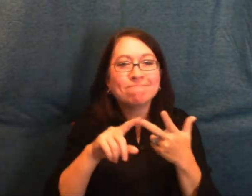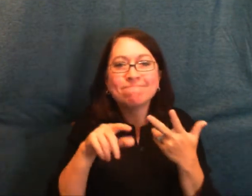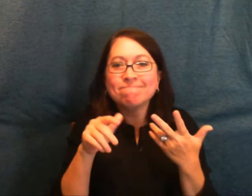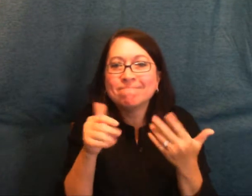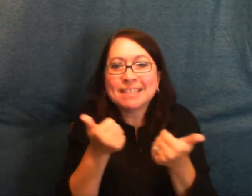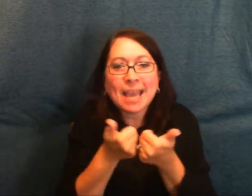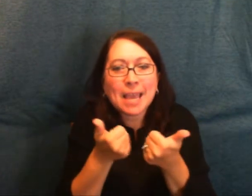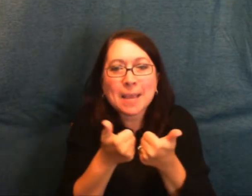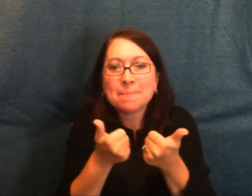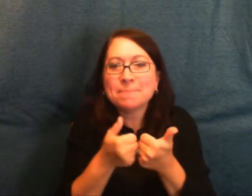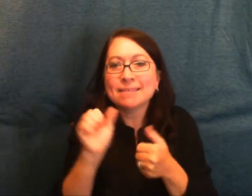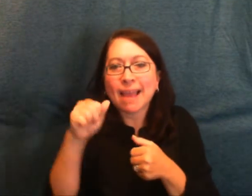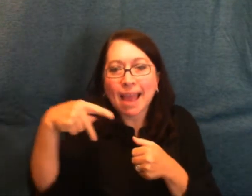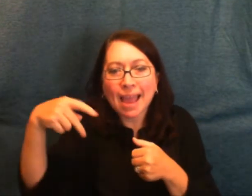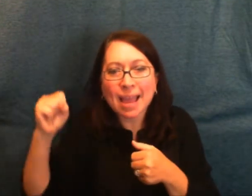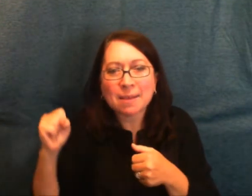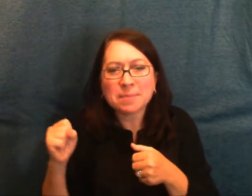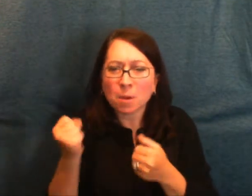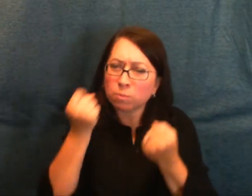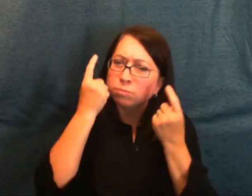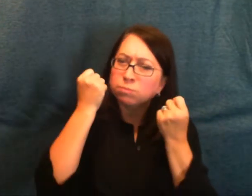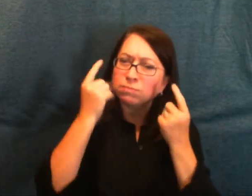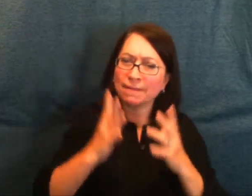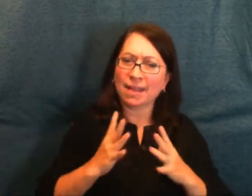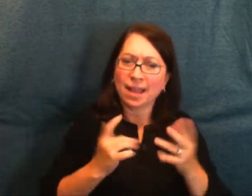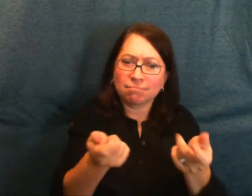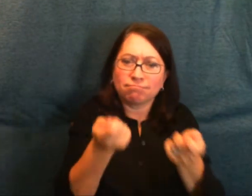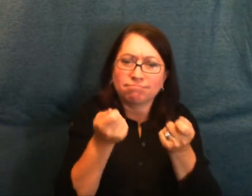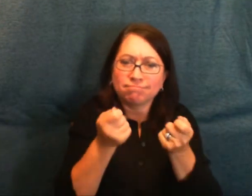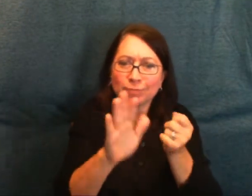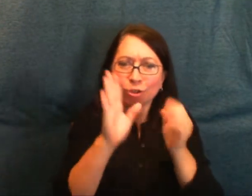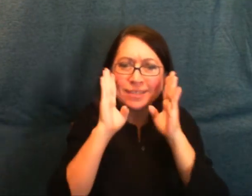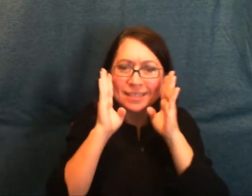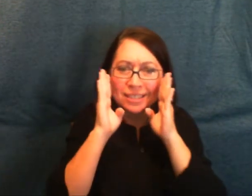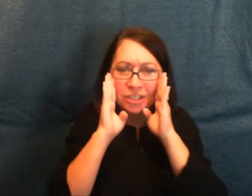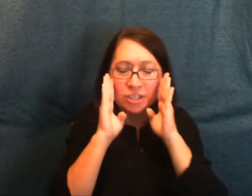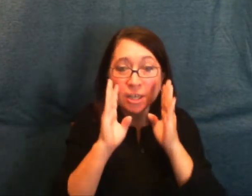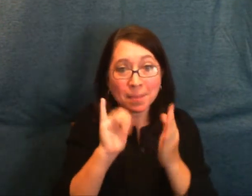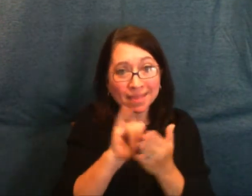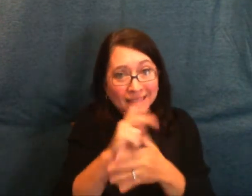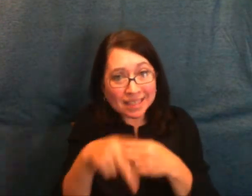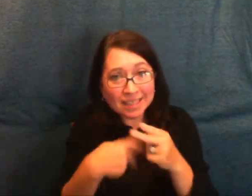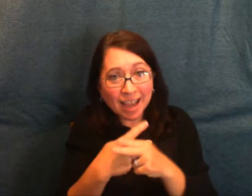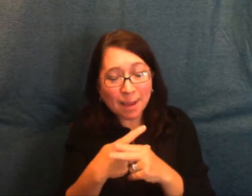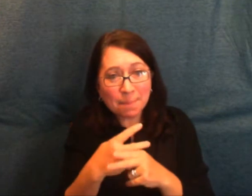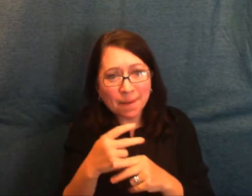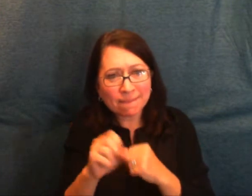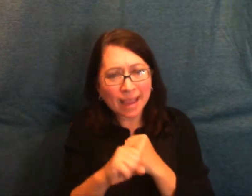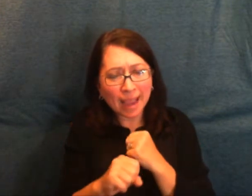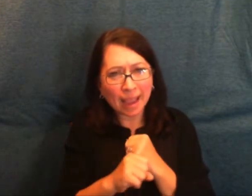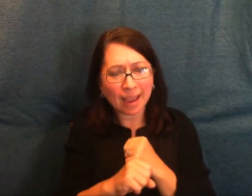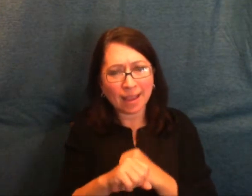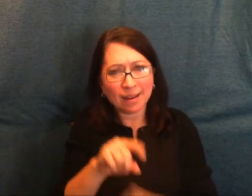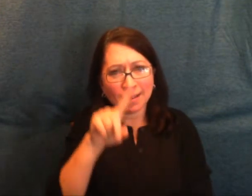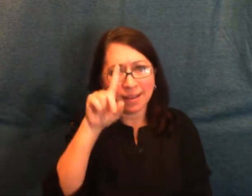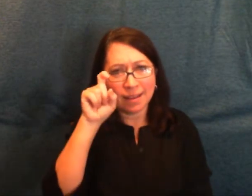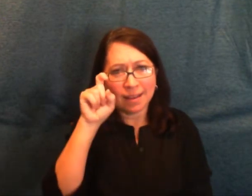her attention that would make her want to buy it. I would get that. That makes sense. This type of ad is